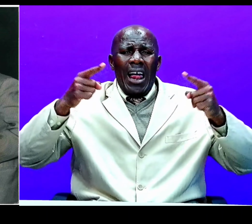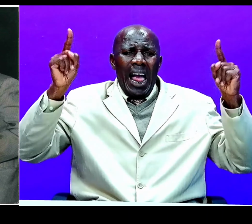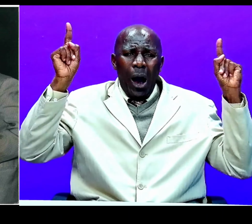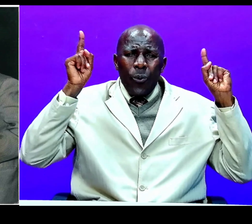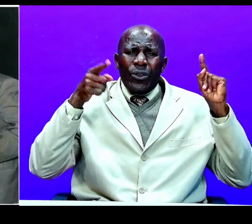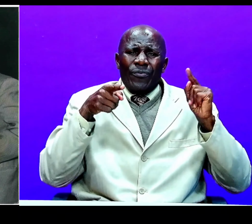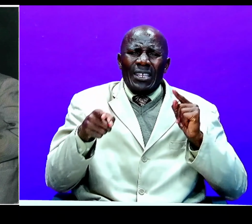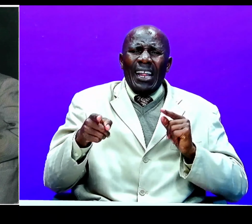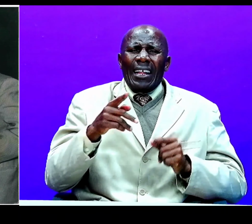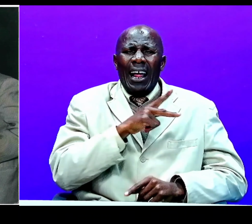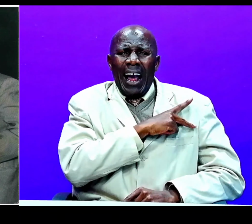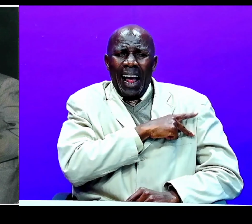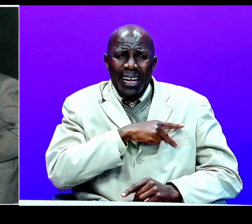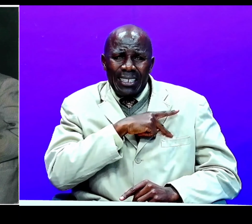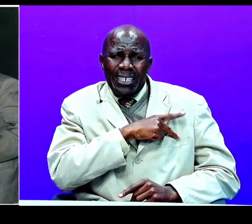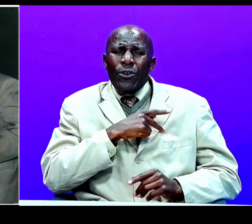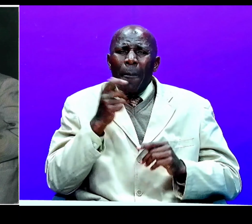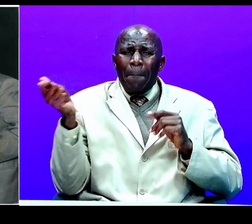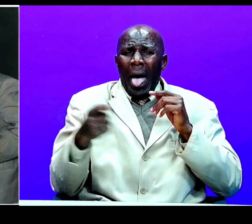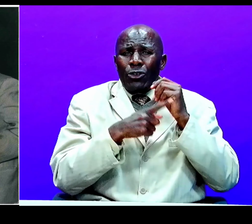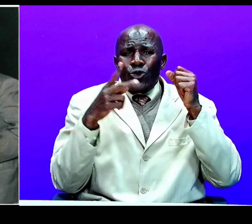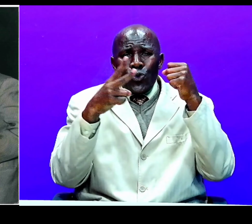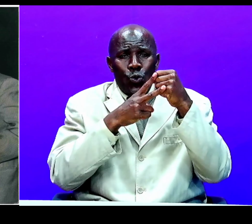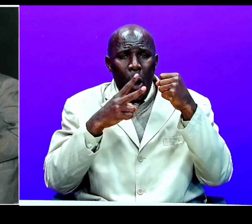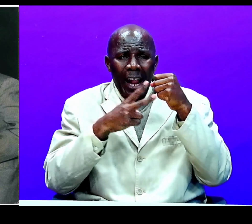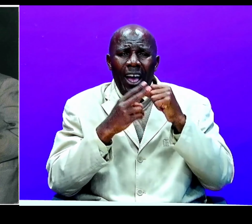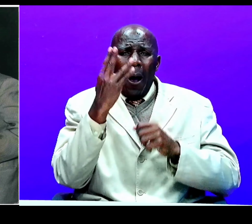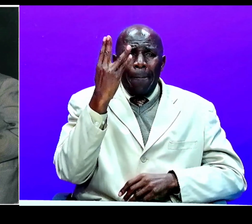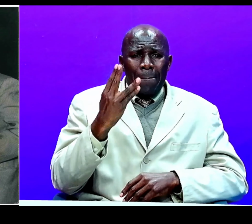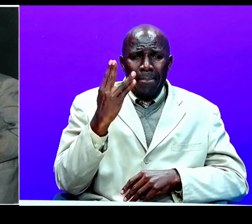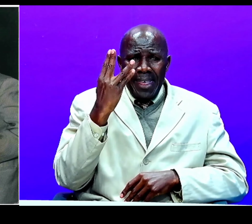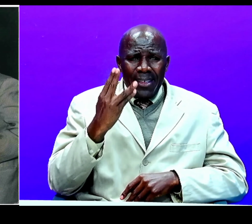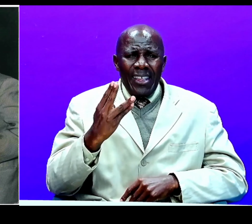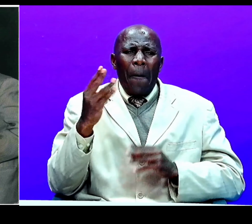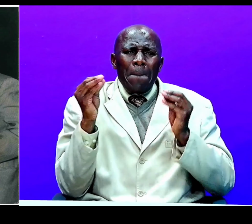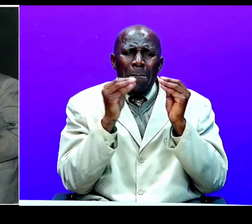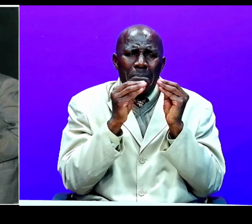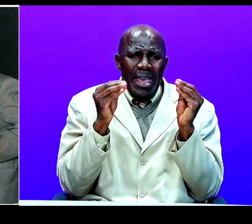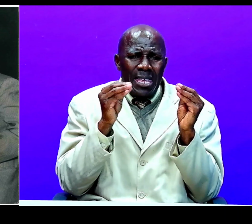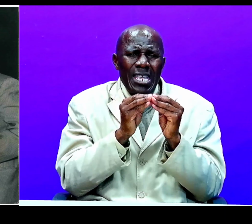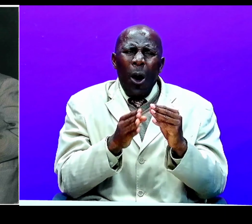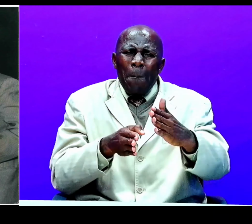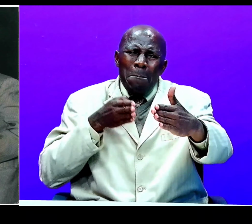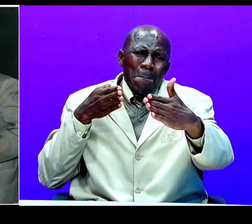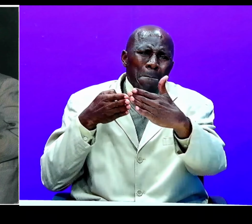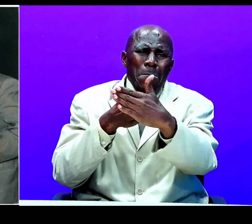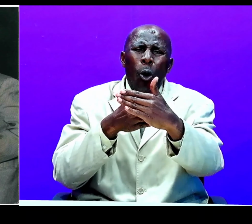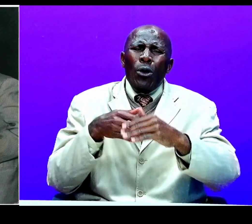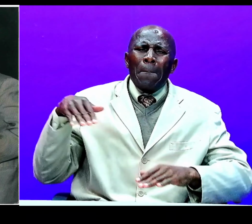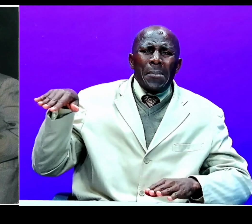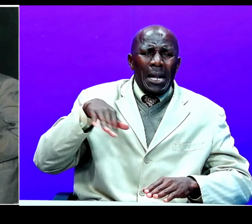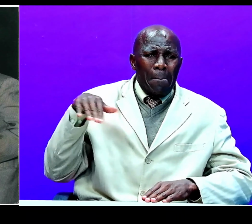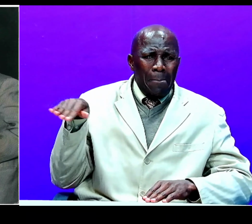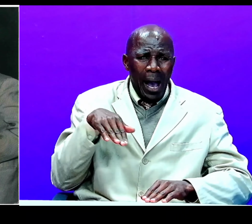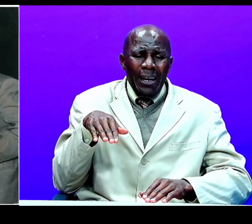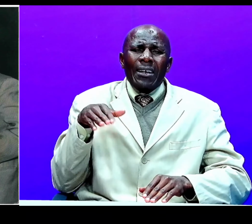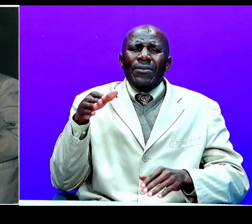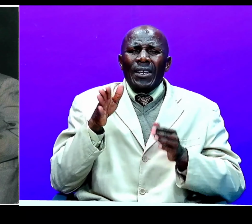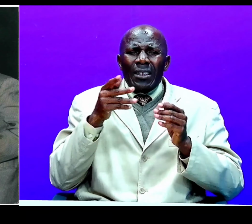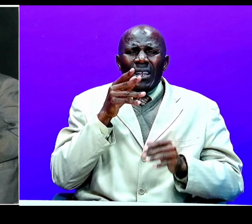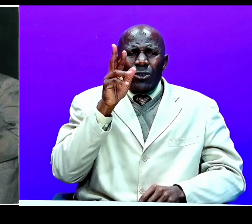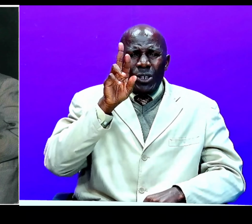The government's response was swift and brutal. On July 4th, the meeting was banned,